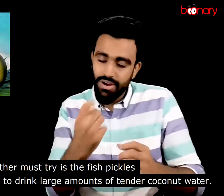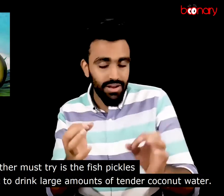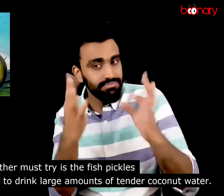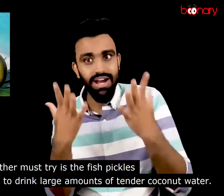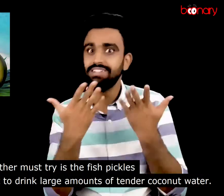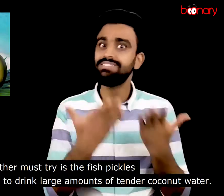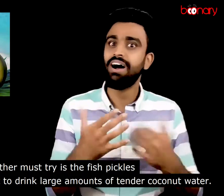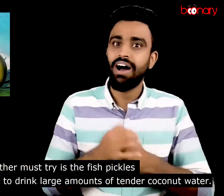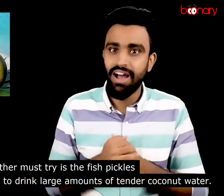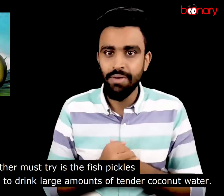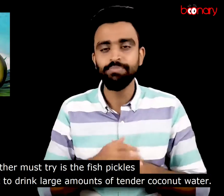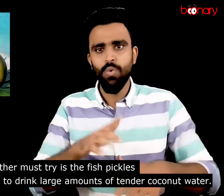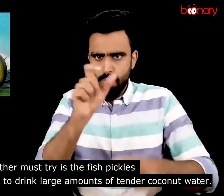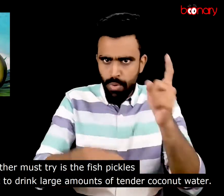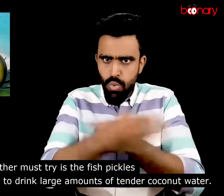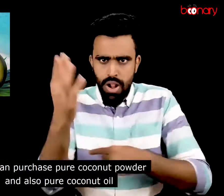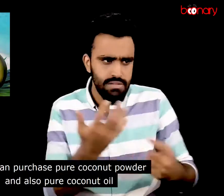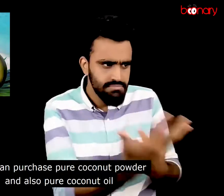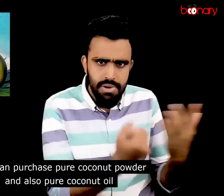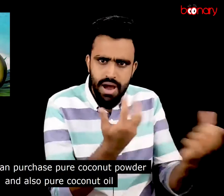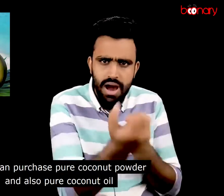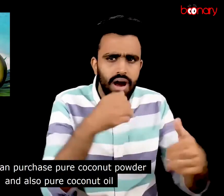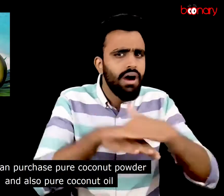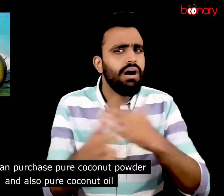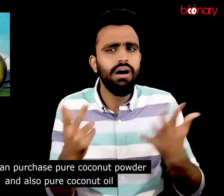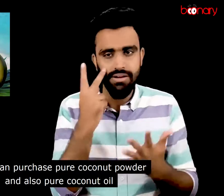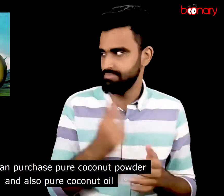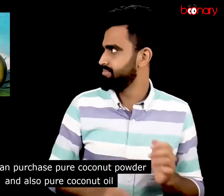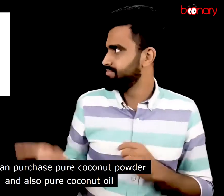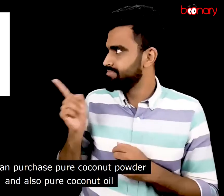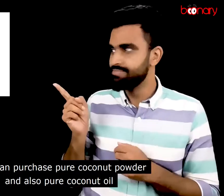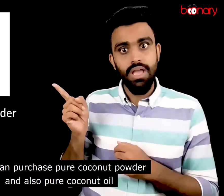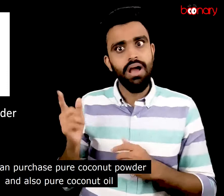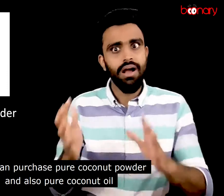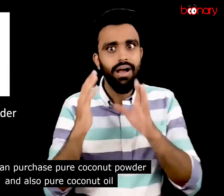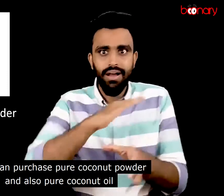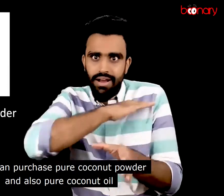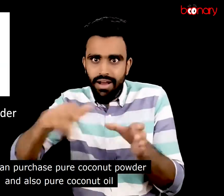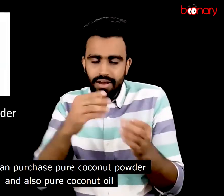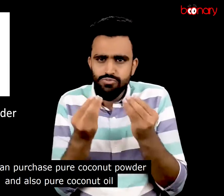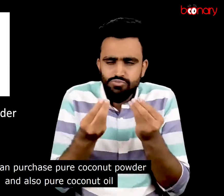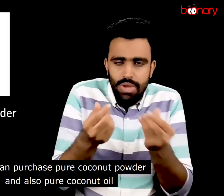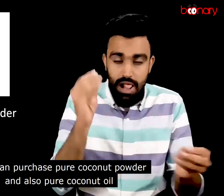of tender coconut water. One can purchase pure coconut powder and